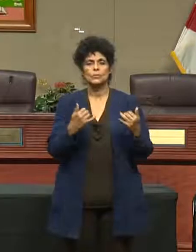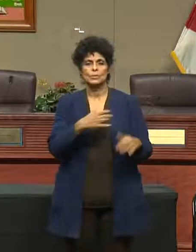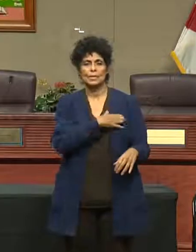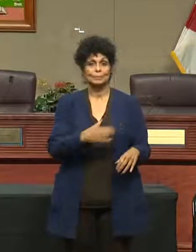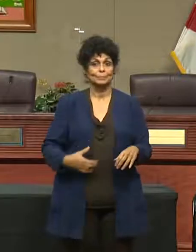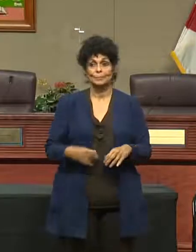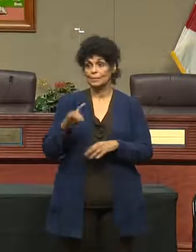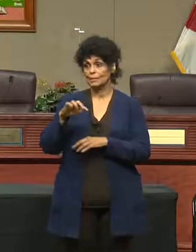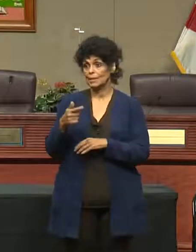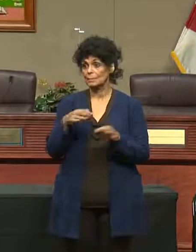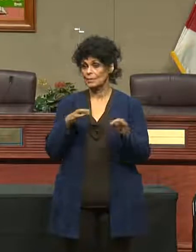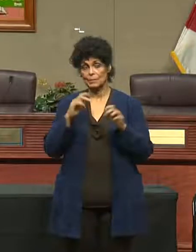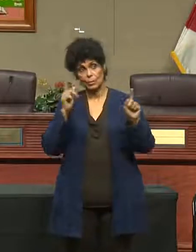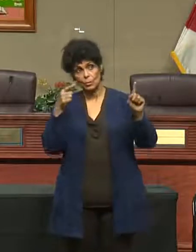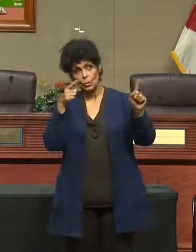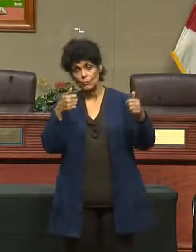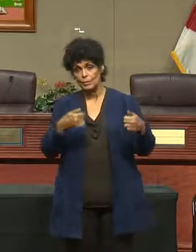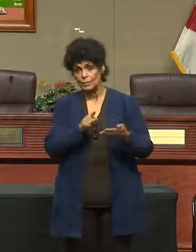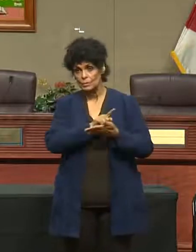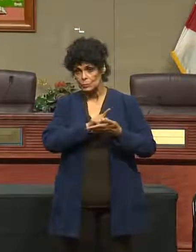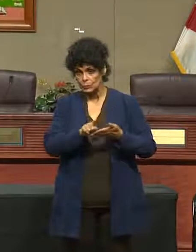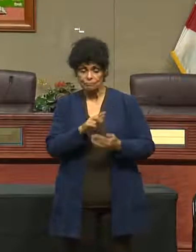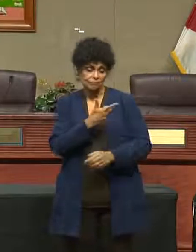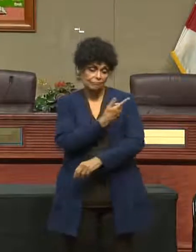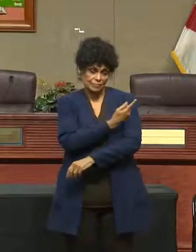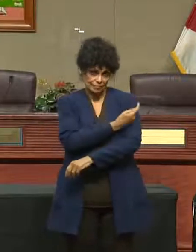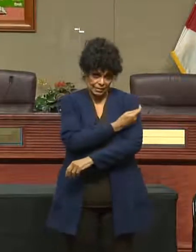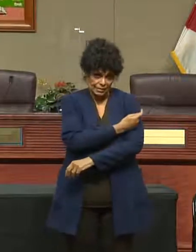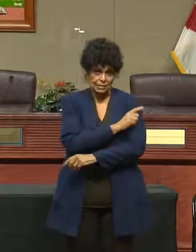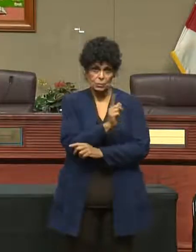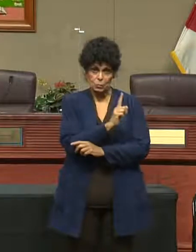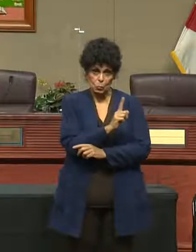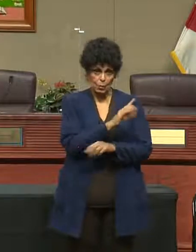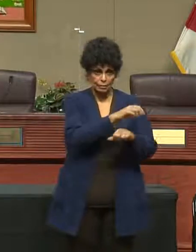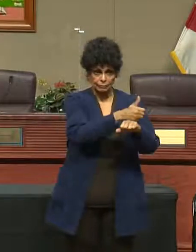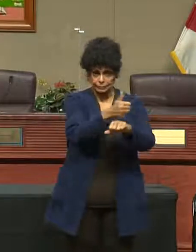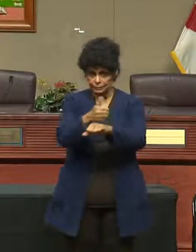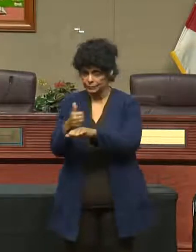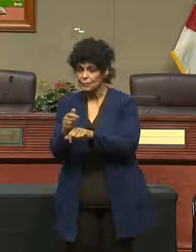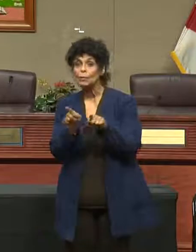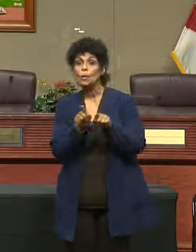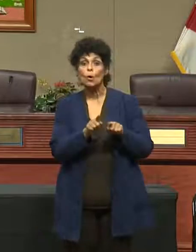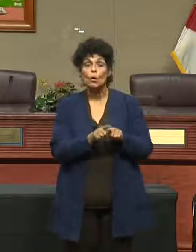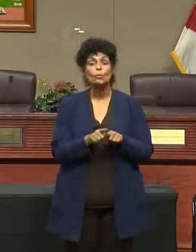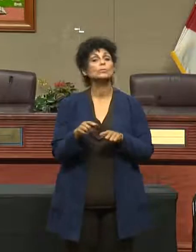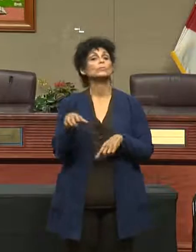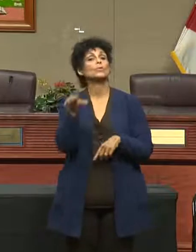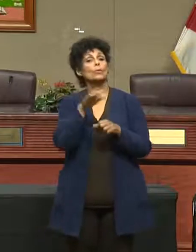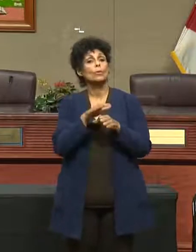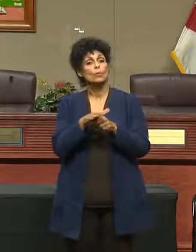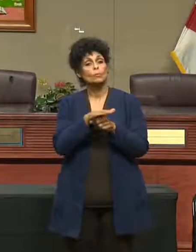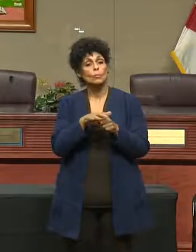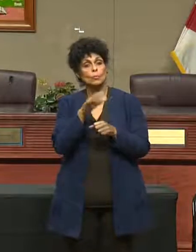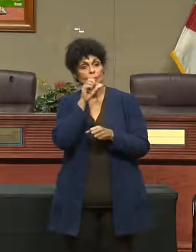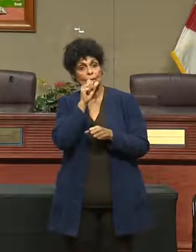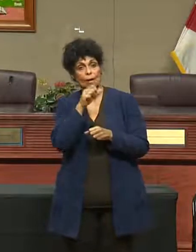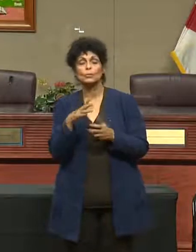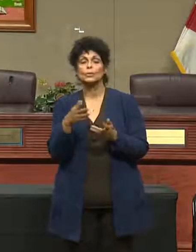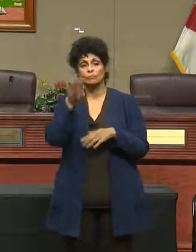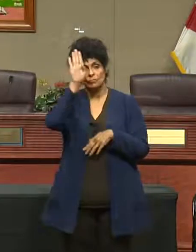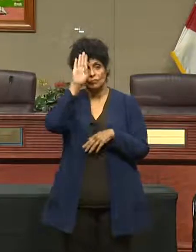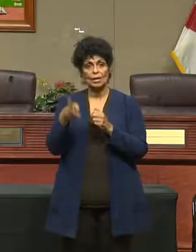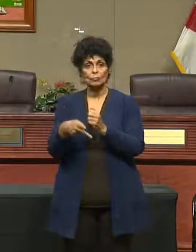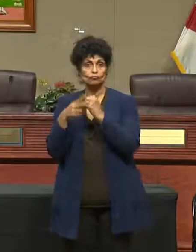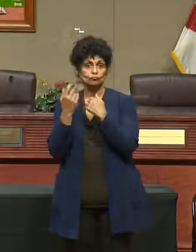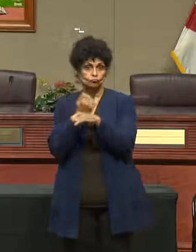will discuss our goals for the week, vaccination sites, and the great work being done by Orange County Fire Rescue. The mayor will also